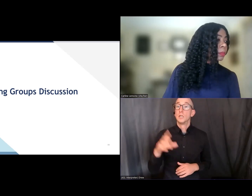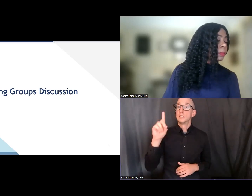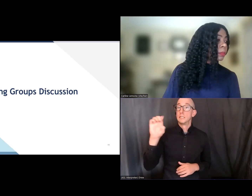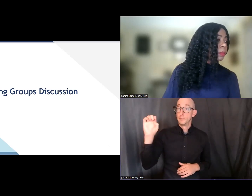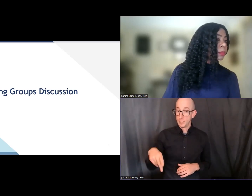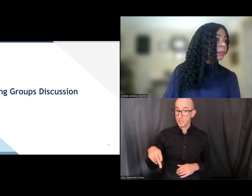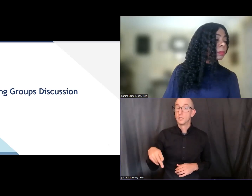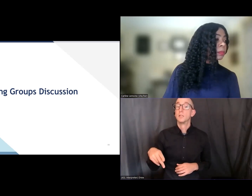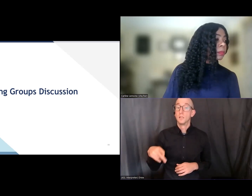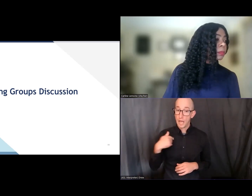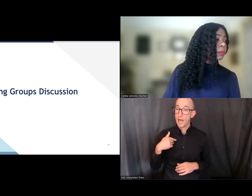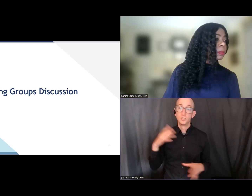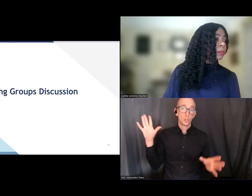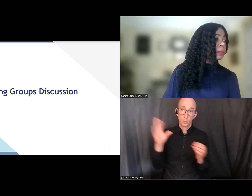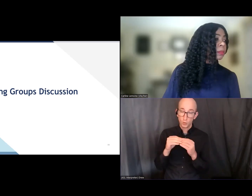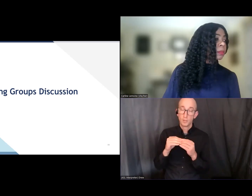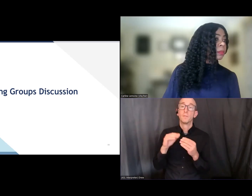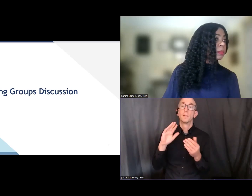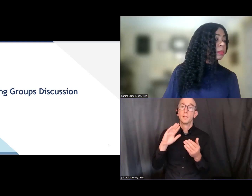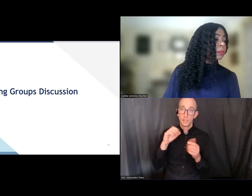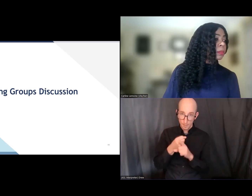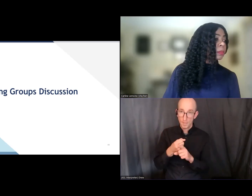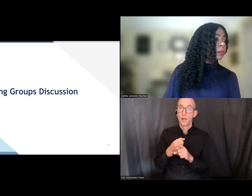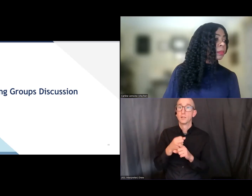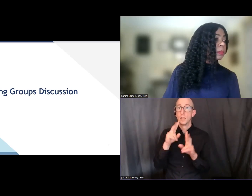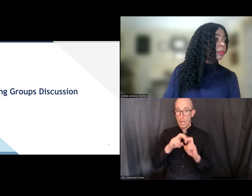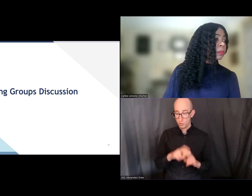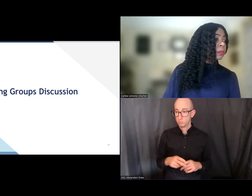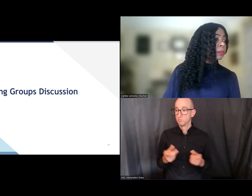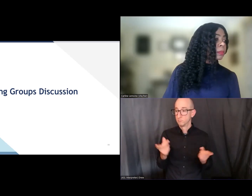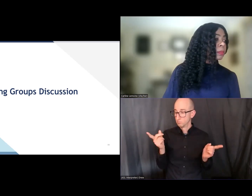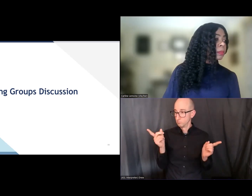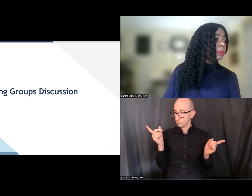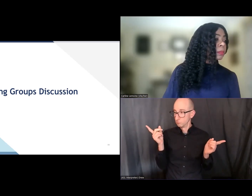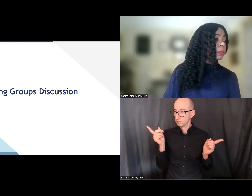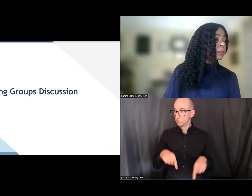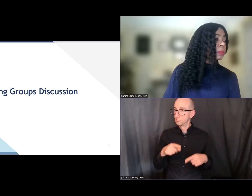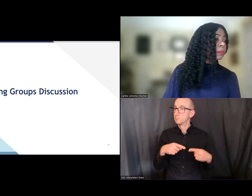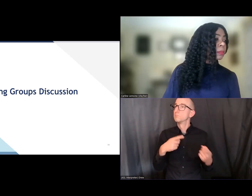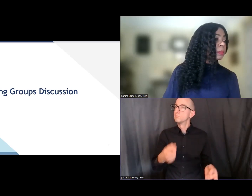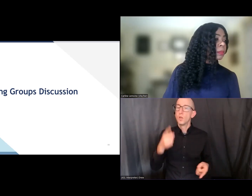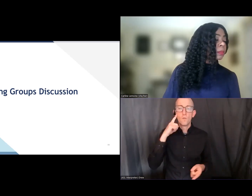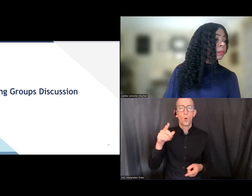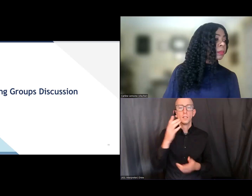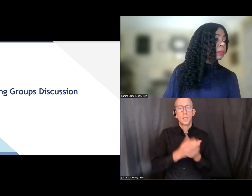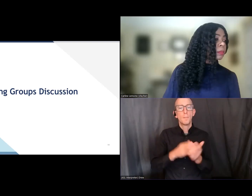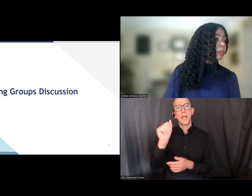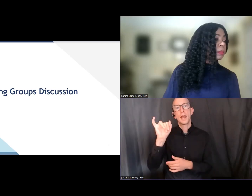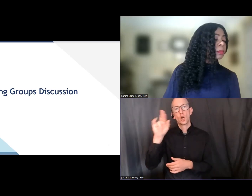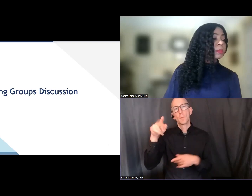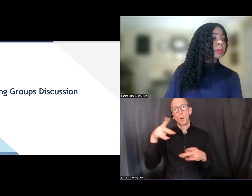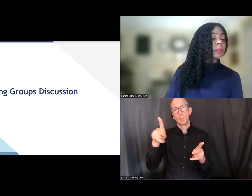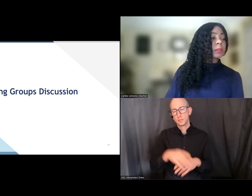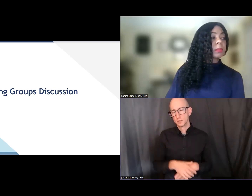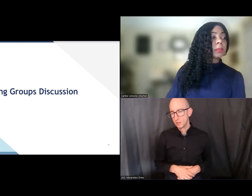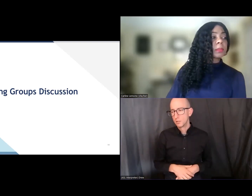cumulative impact analysis going on for some air permits, but really looking